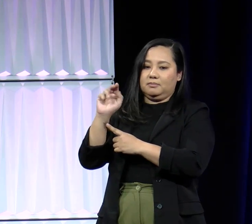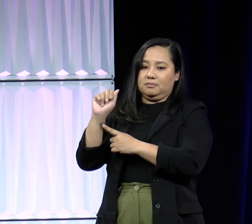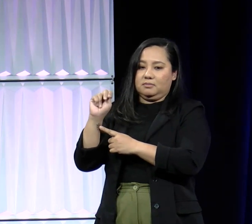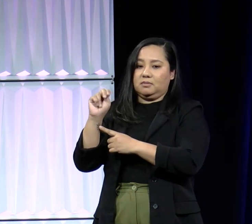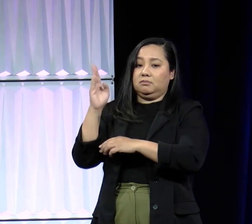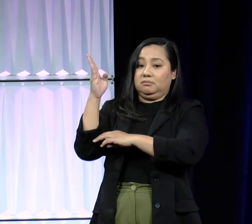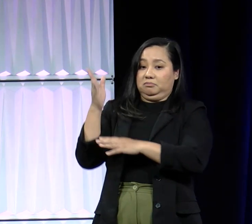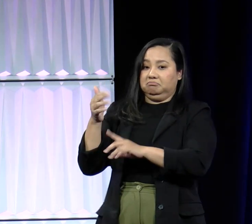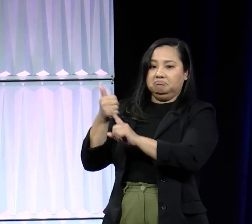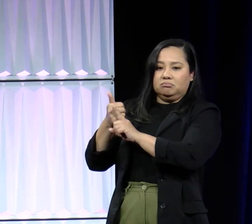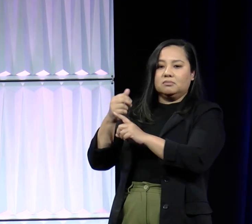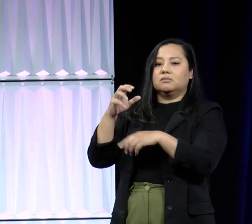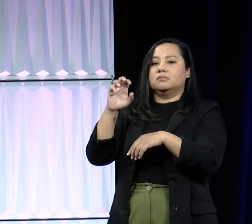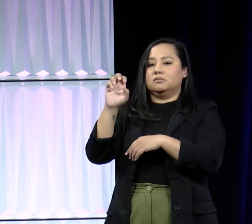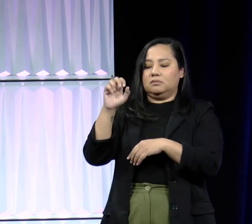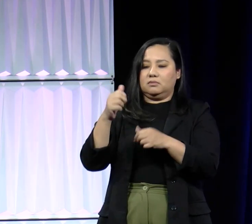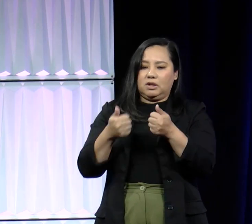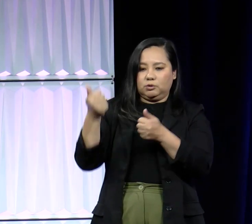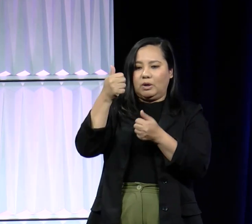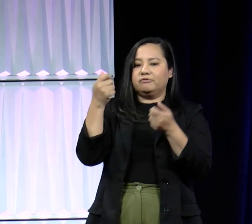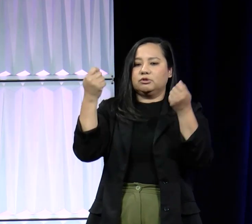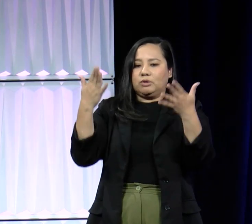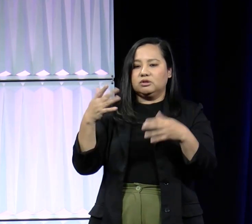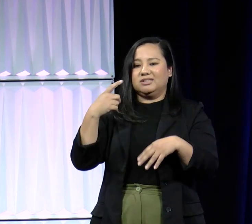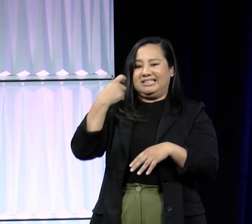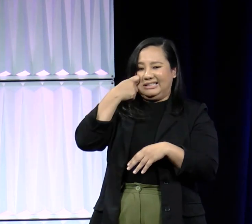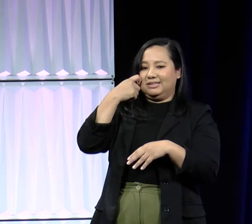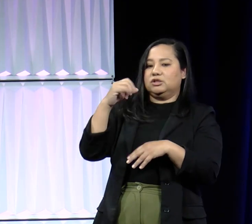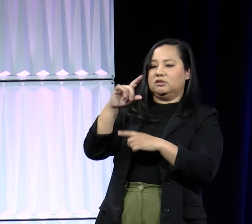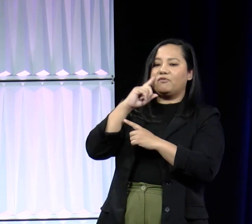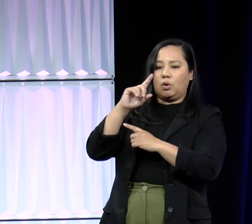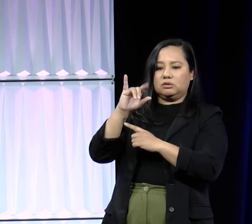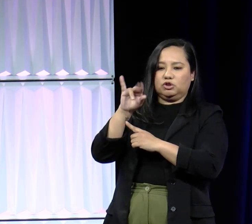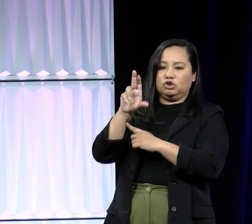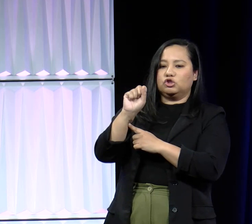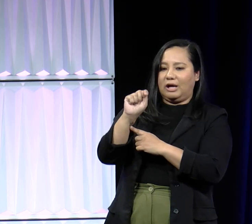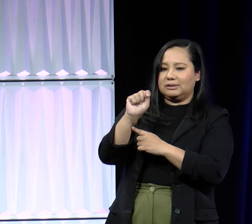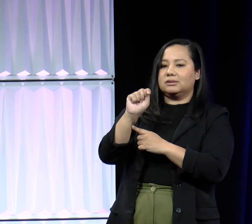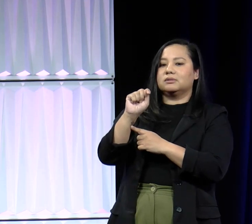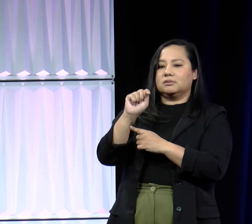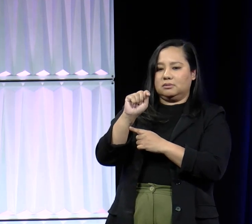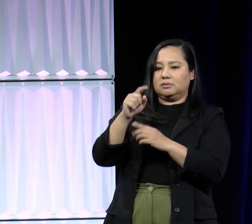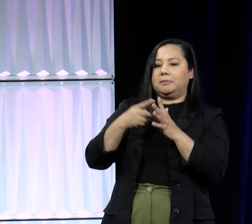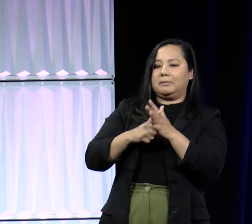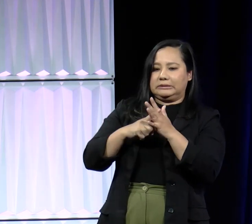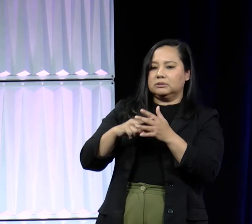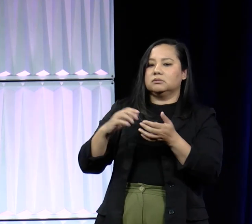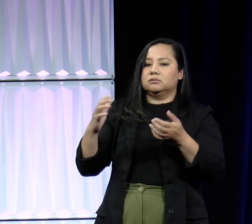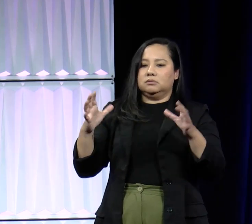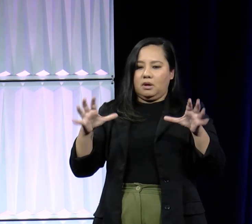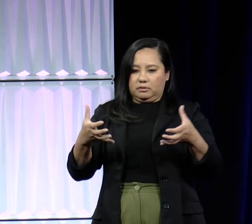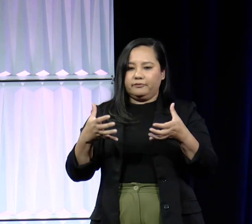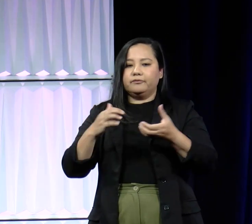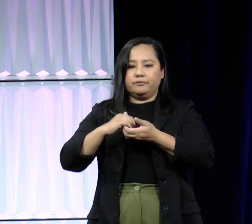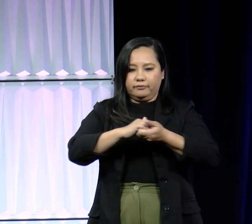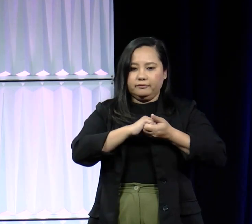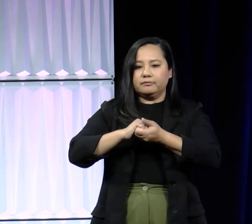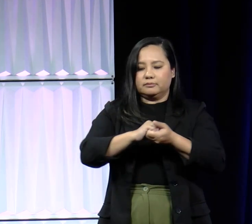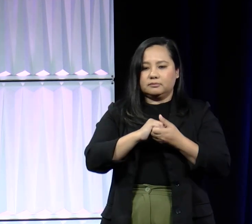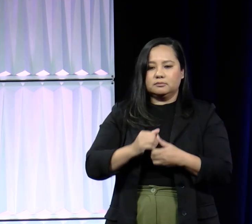Just Beginnings Collaborative. She believes true child sexual abuse prevention begins